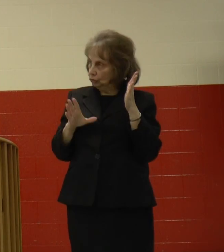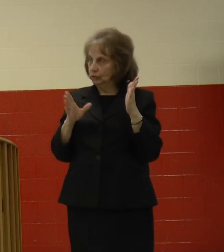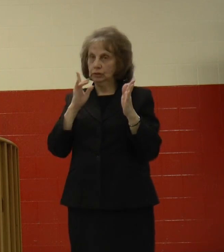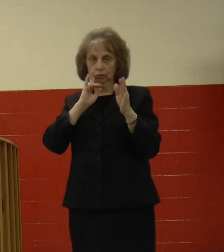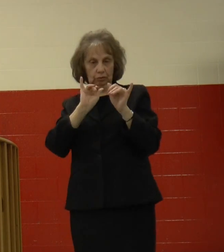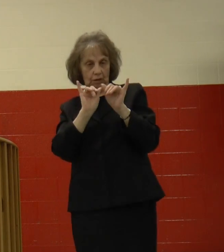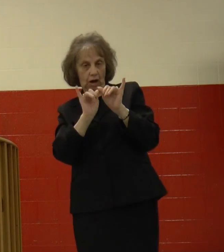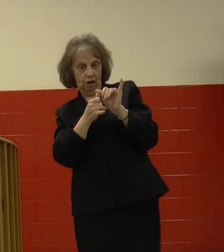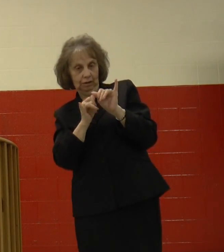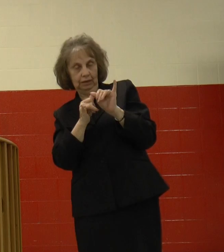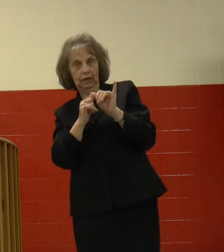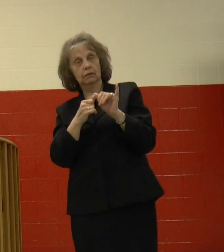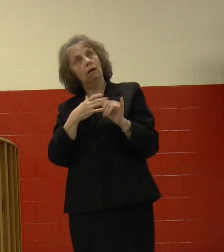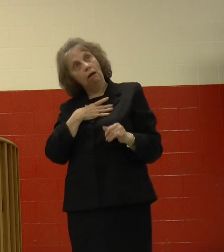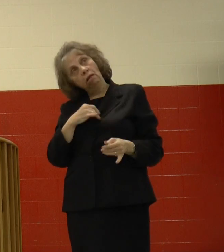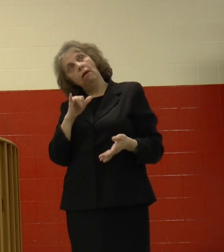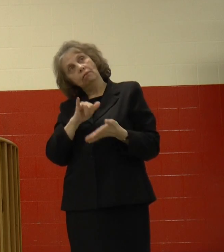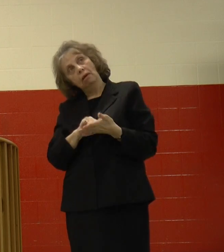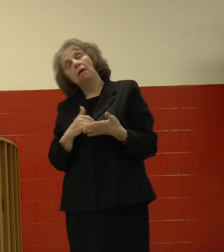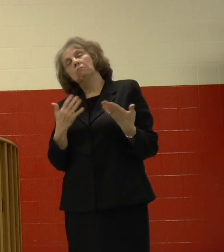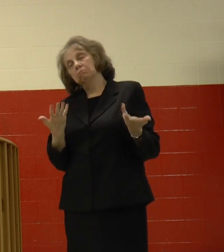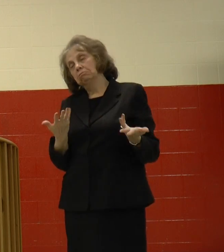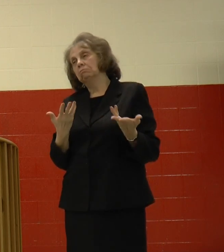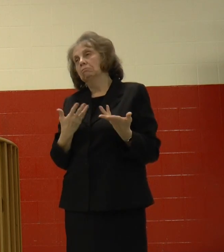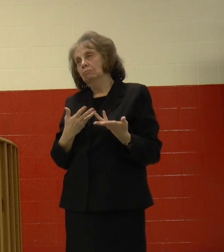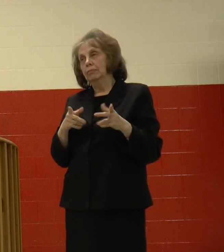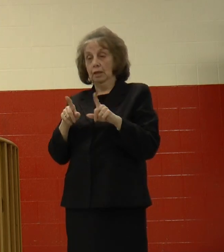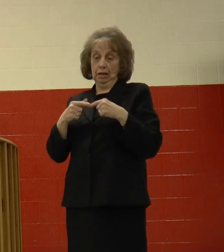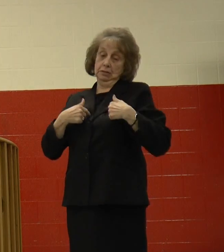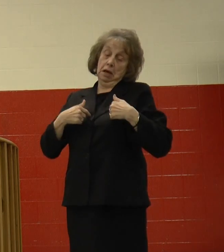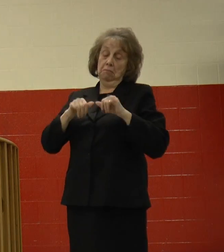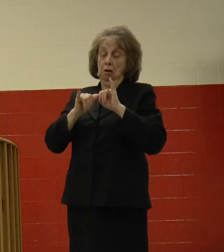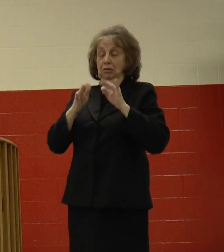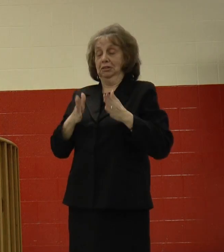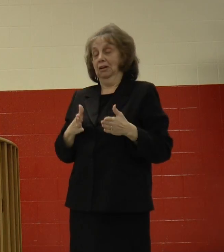architects of their own education. I sort of like that as an architect.